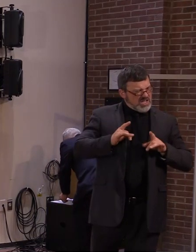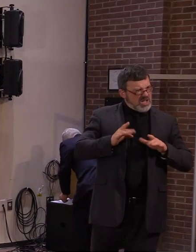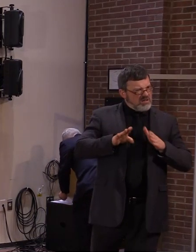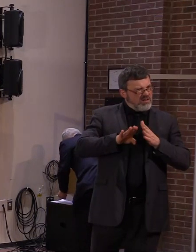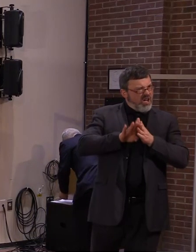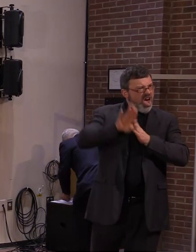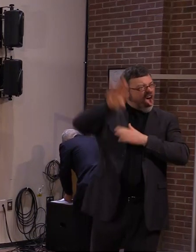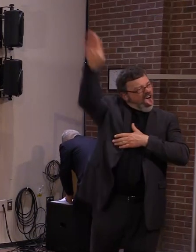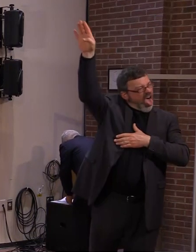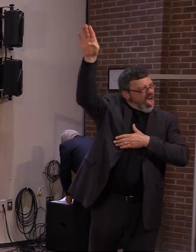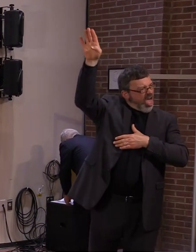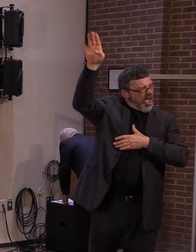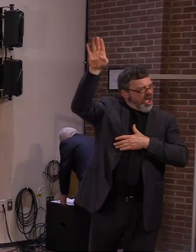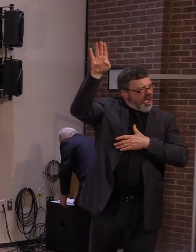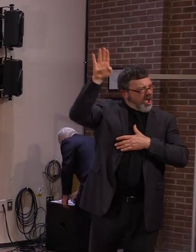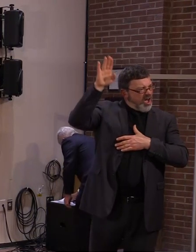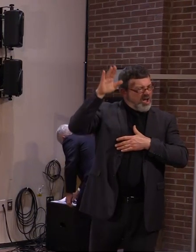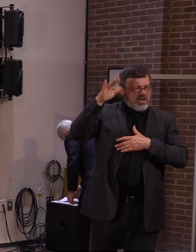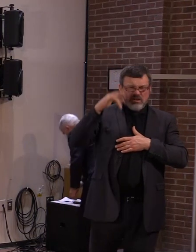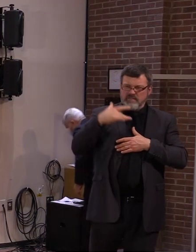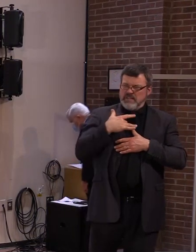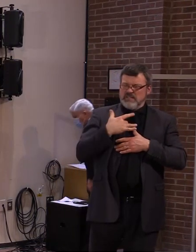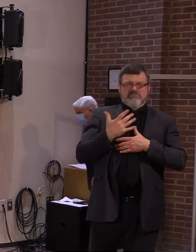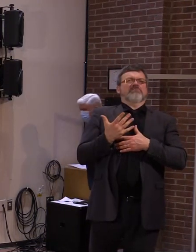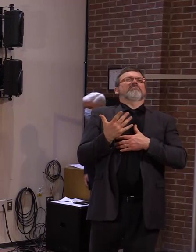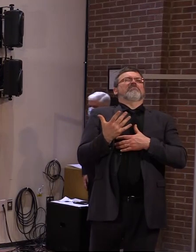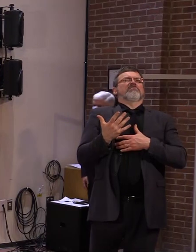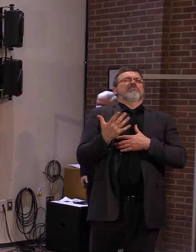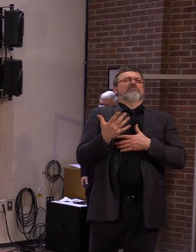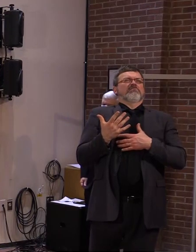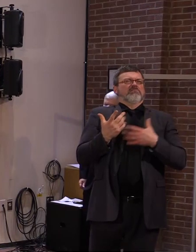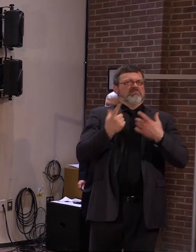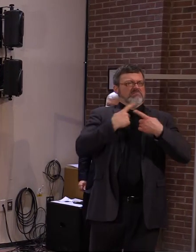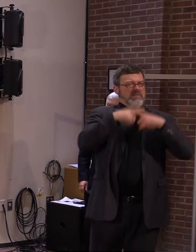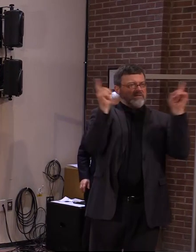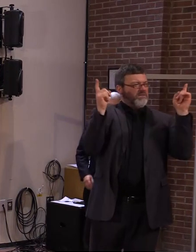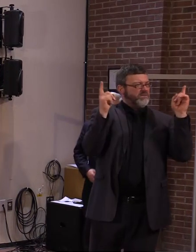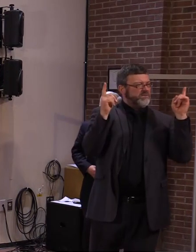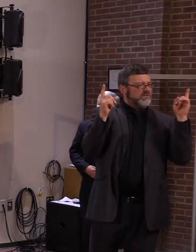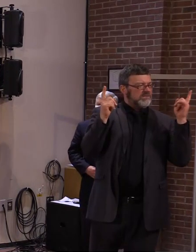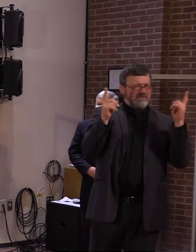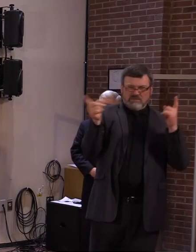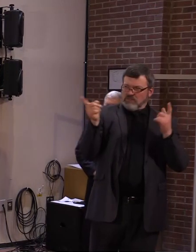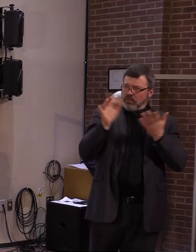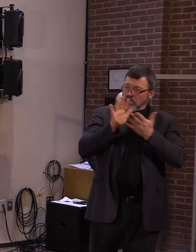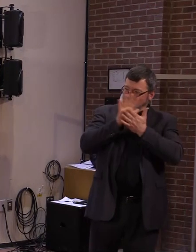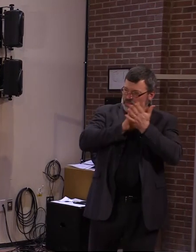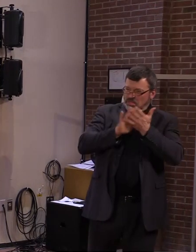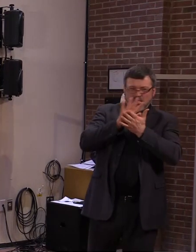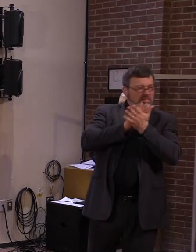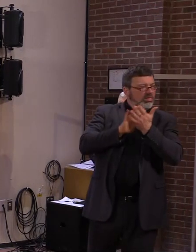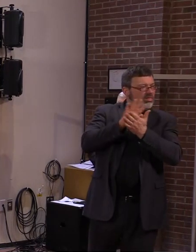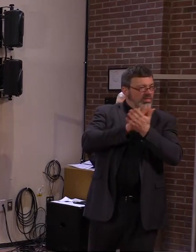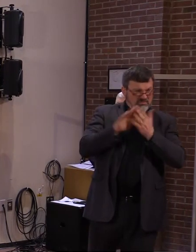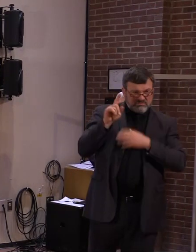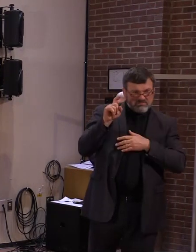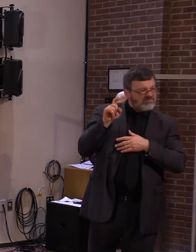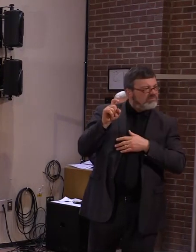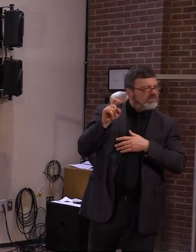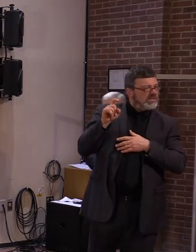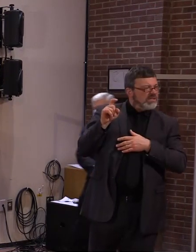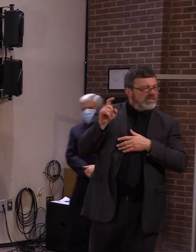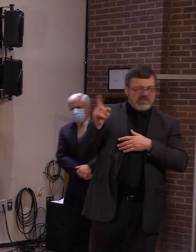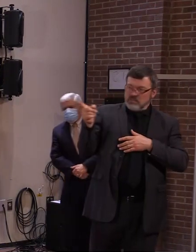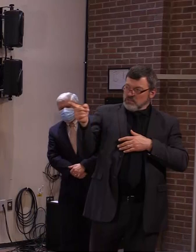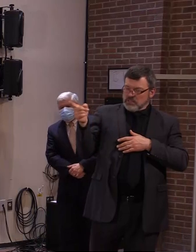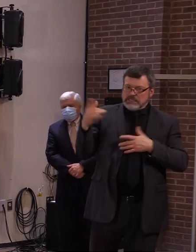is unusual, and you don't mention that, at least not directly. You know, how frustrating is that to be there? And is there